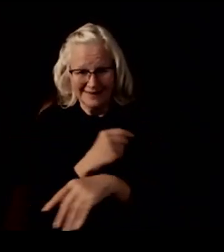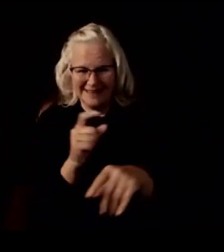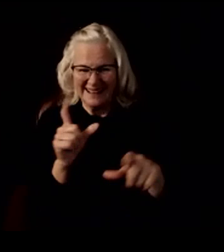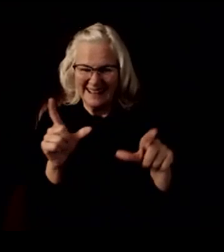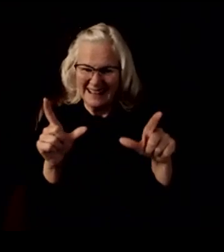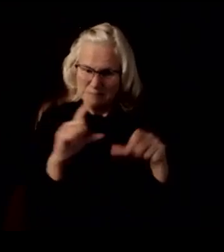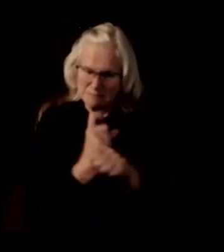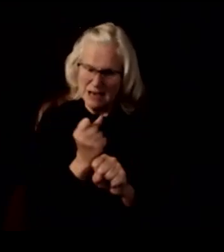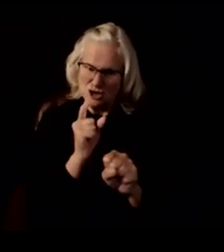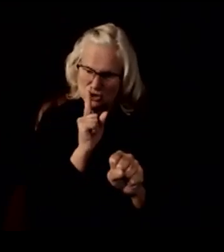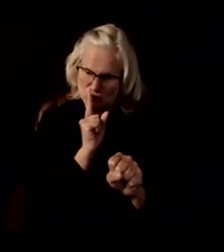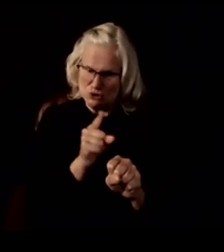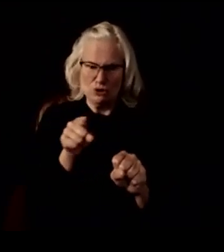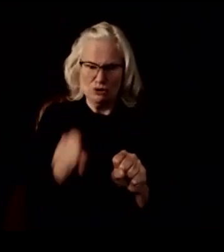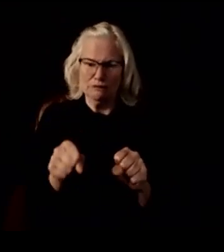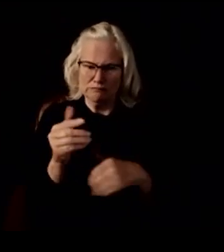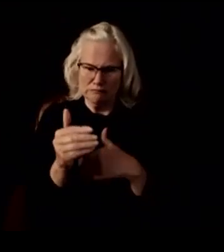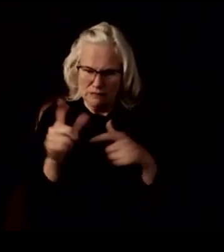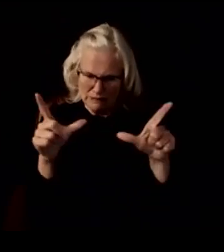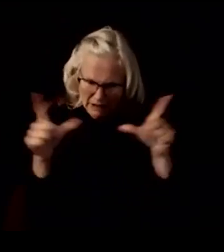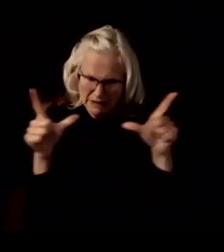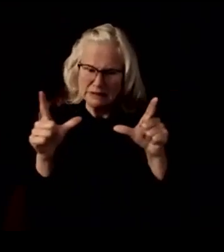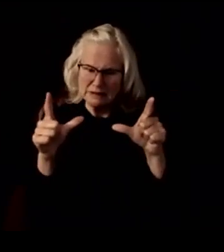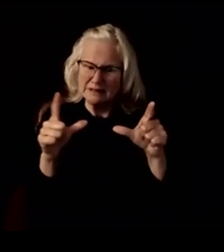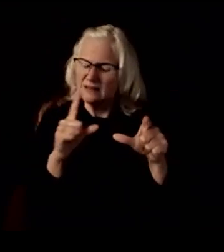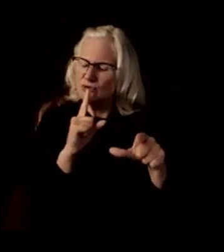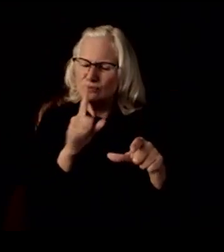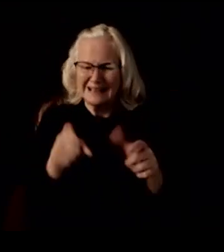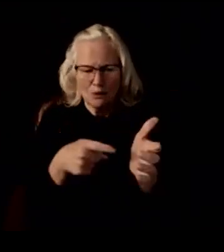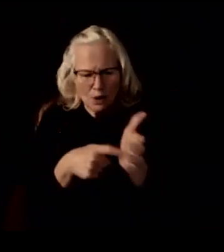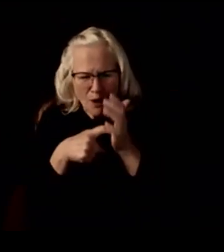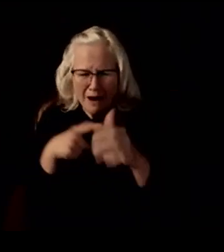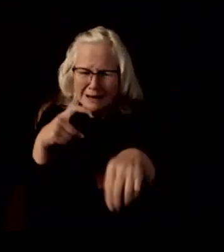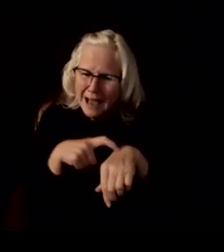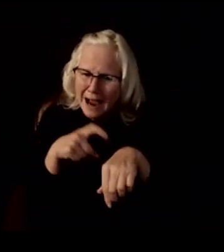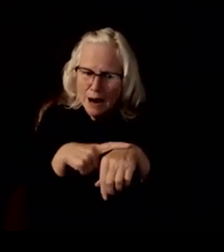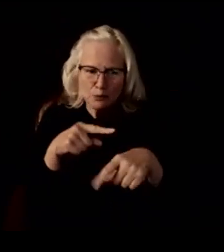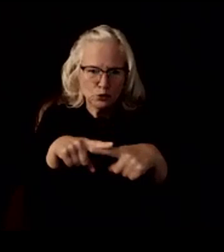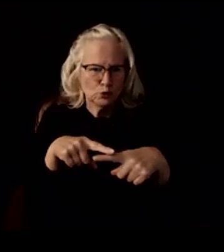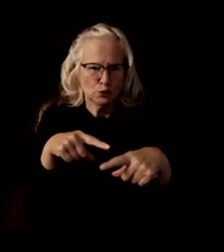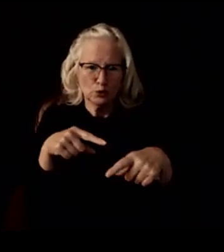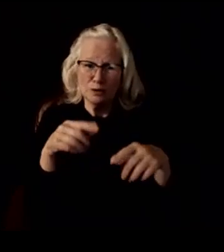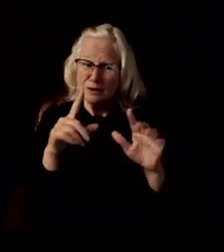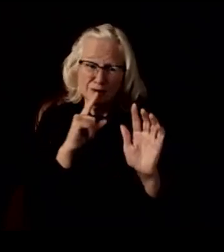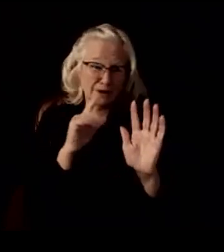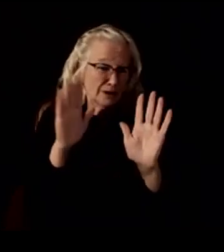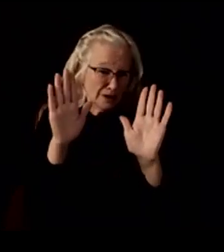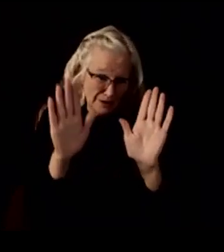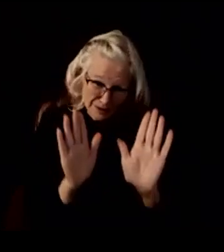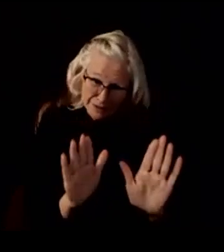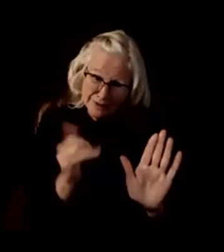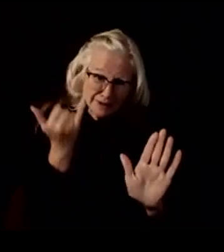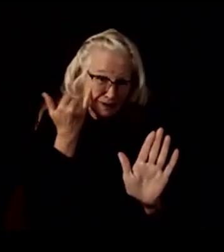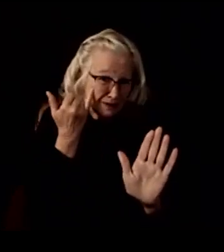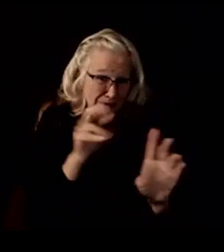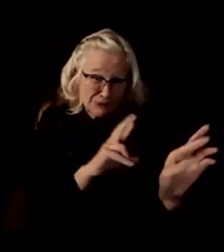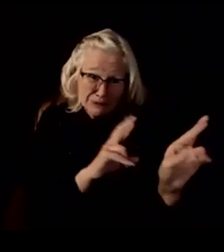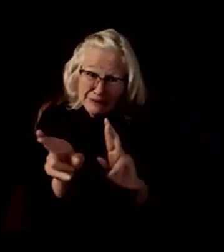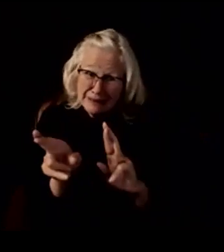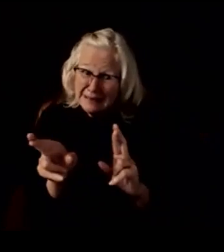protocols does take time. And so it'd be great if we were ready by then, but don't be surprised if we're not